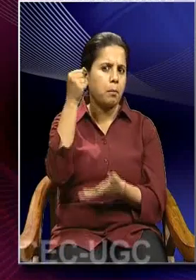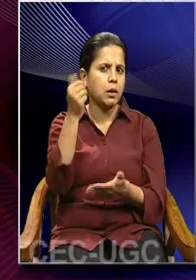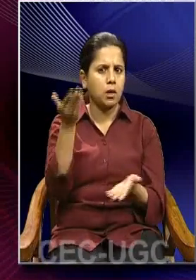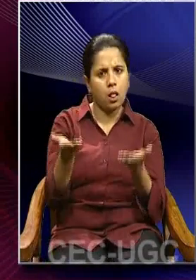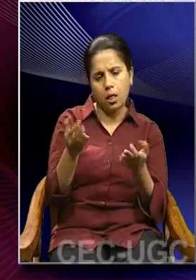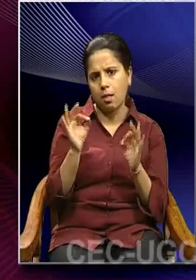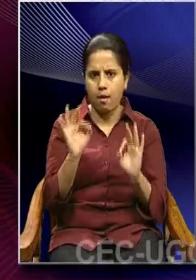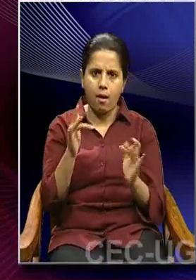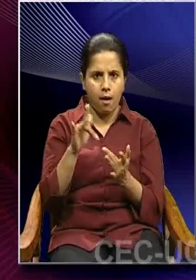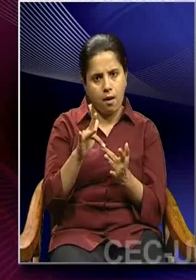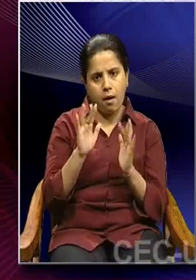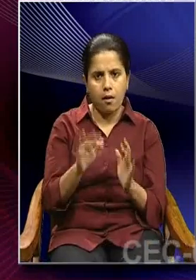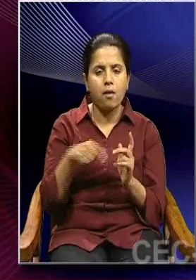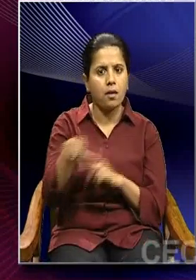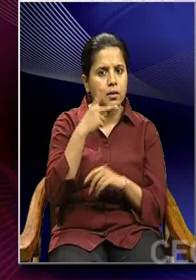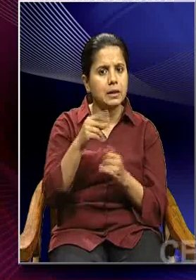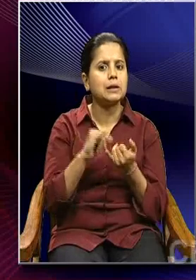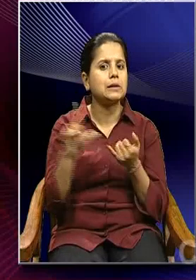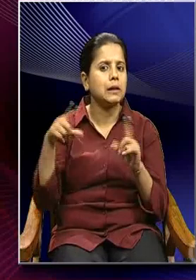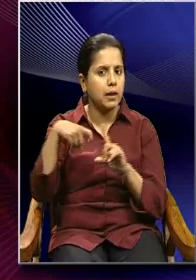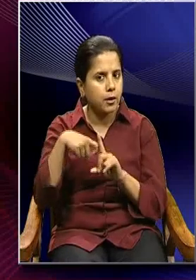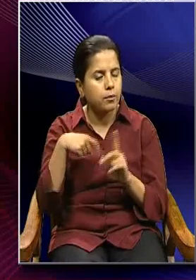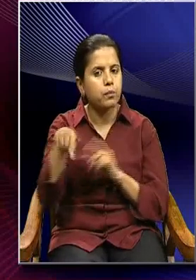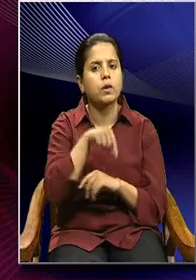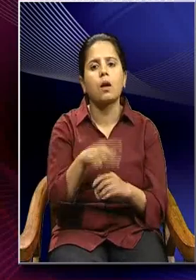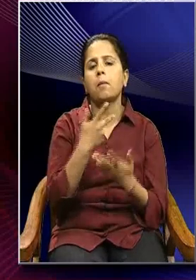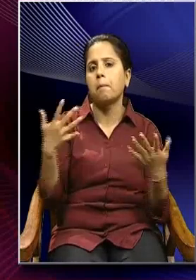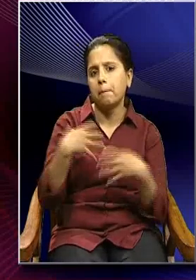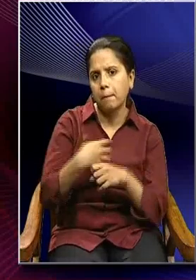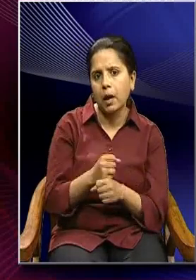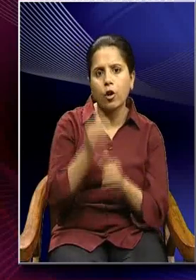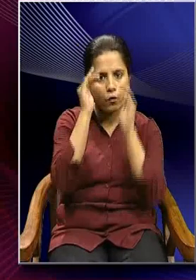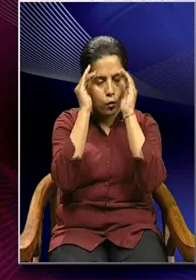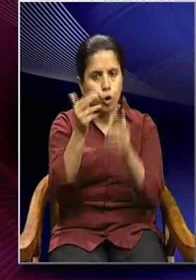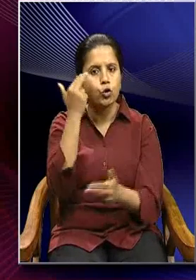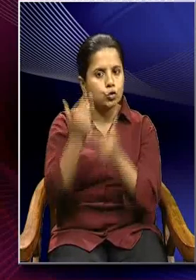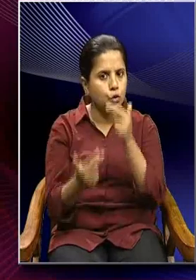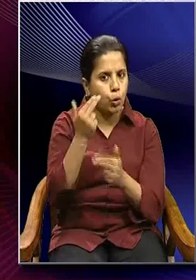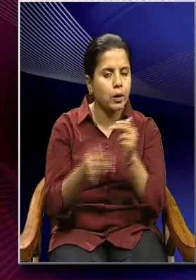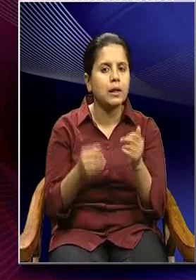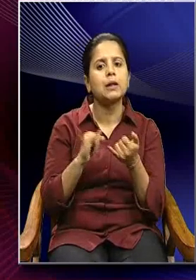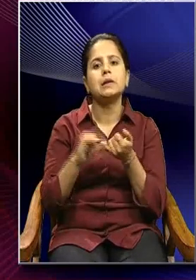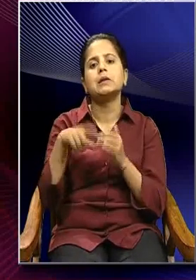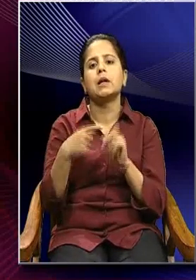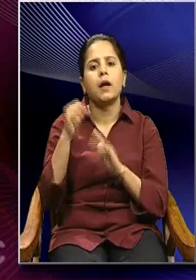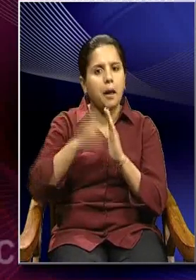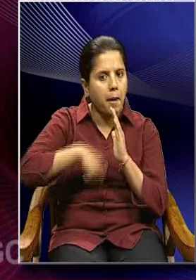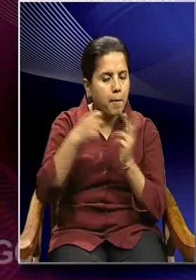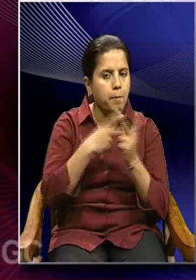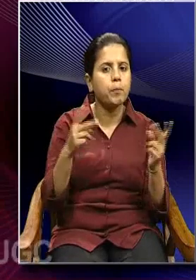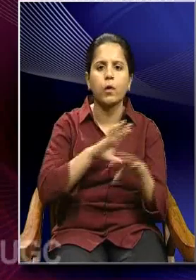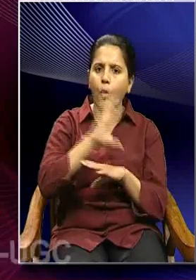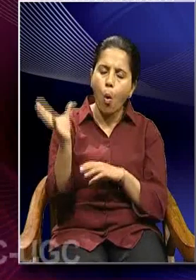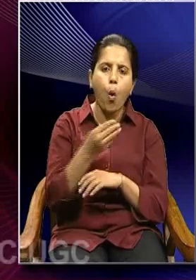well. They were in a way slick productions, and they were focusing on the story, script and the screenplay, all of